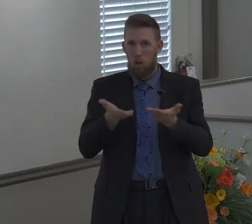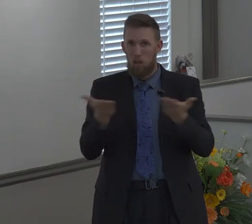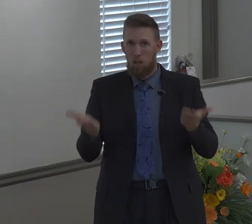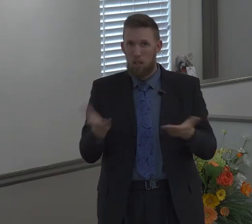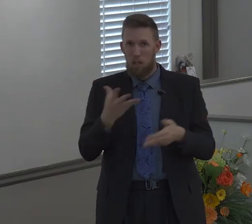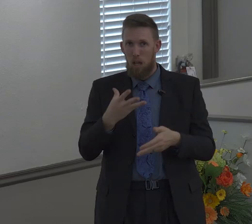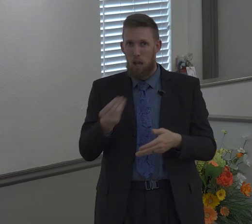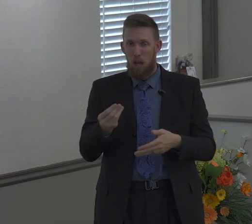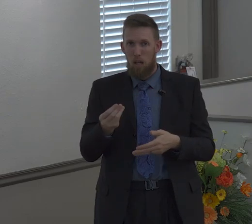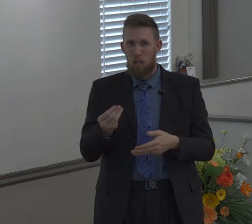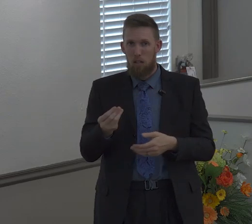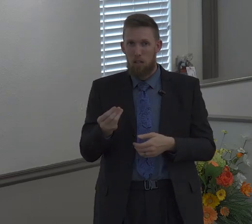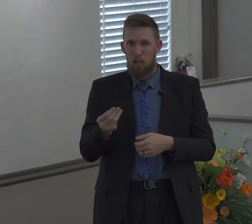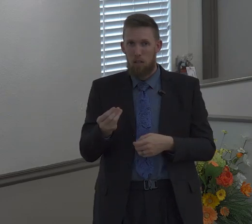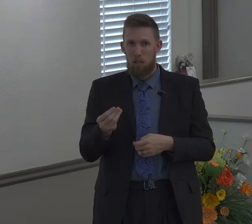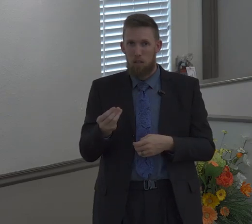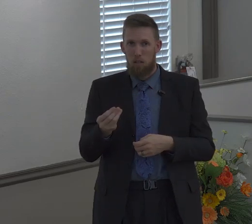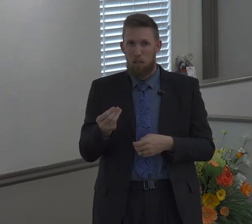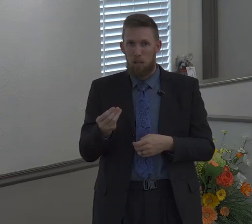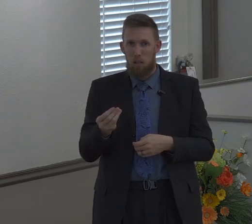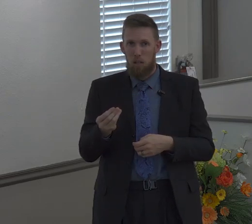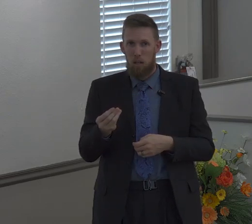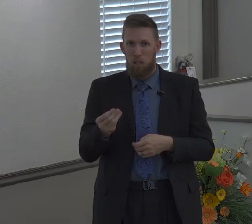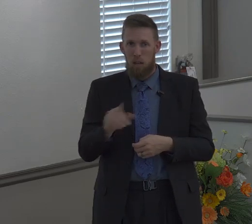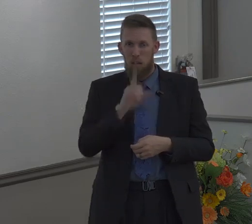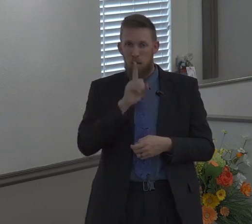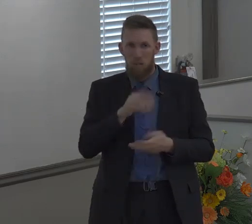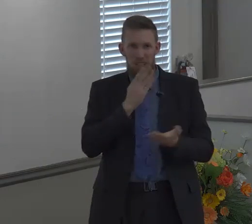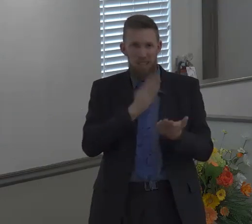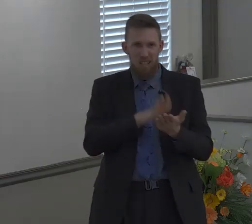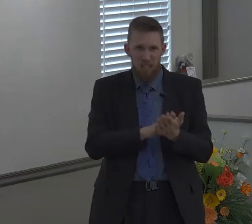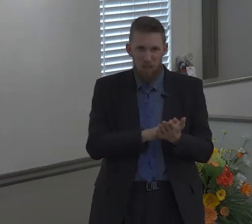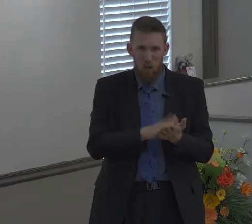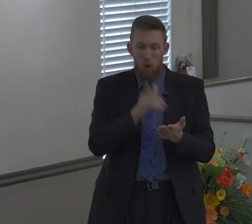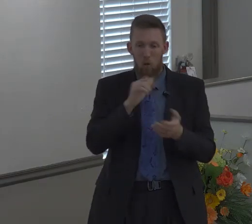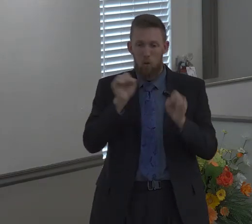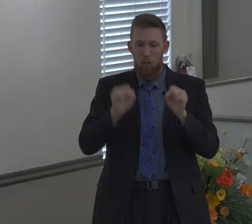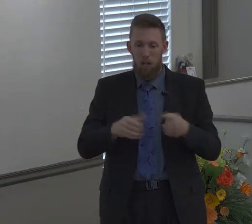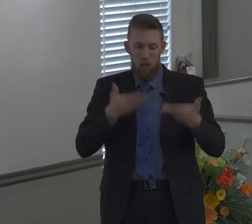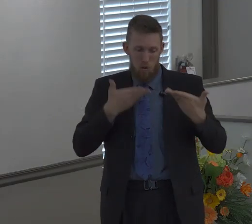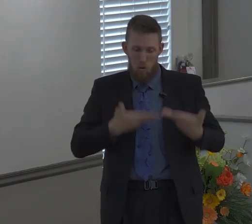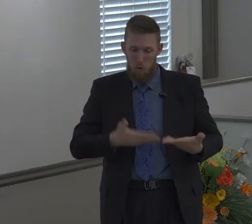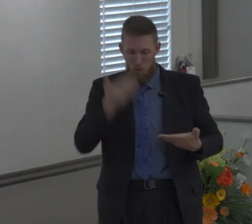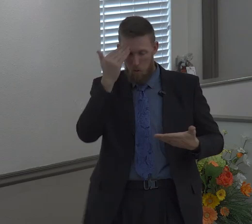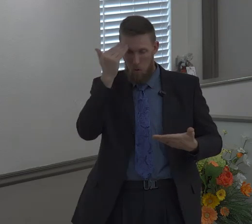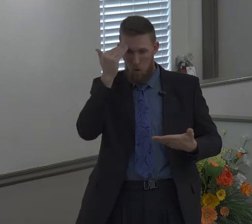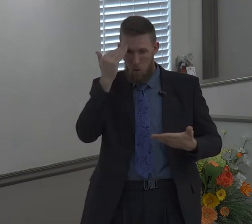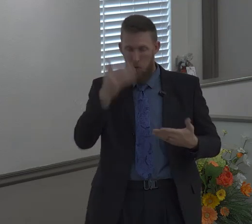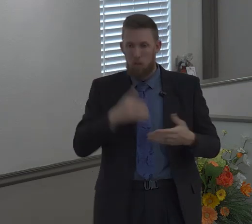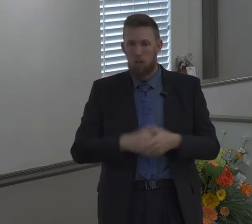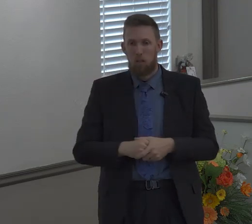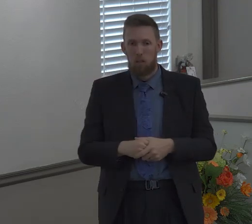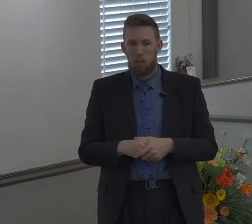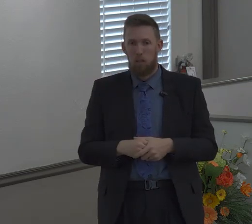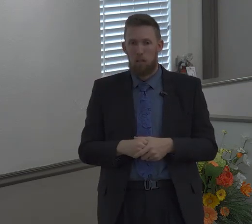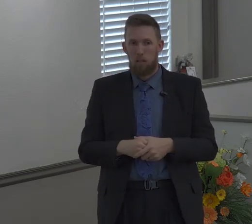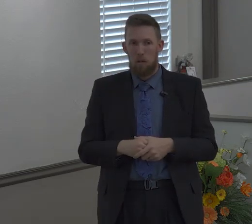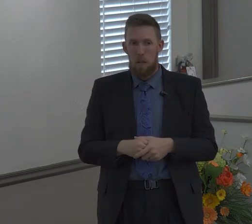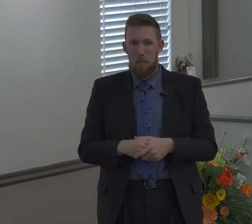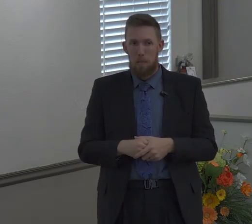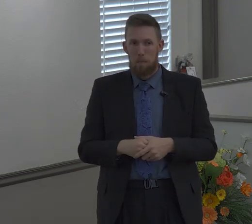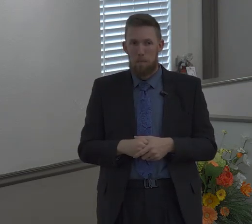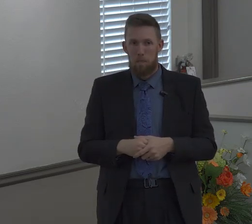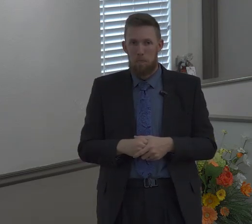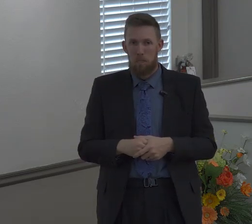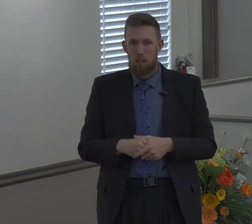hear people say, Christian people say, well, you know, I just know in my heart that, well, so-and-so's just got a good heart. They obviously